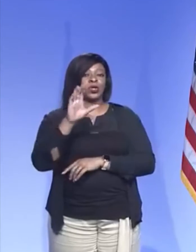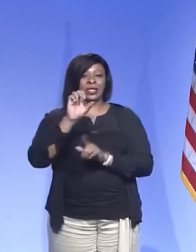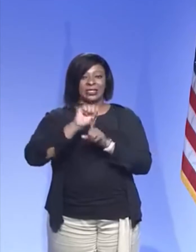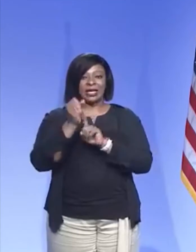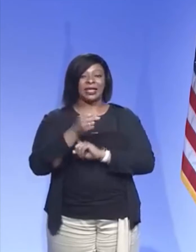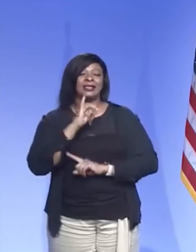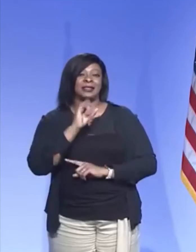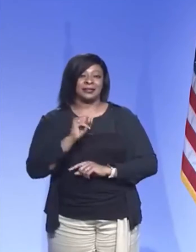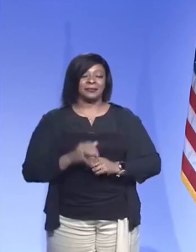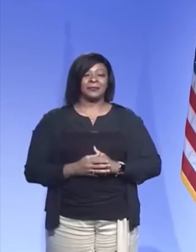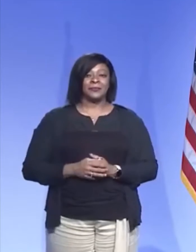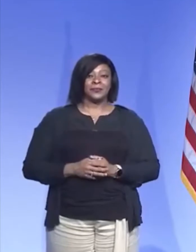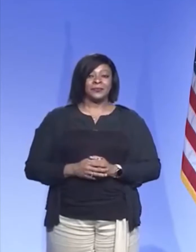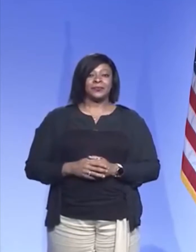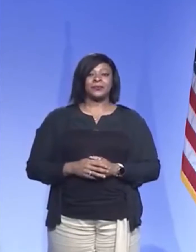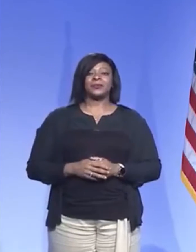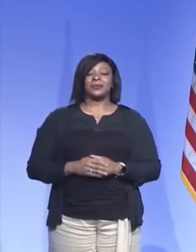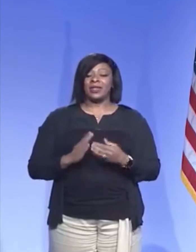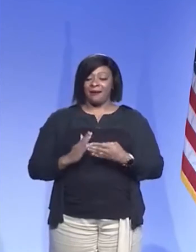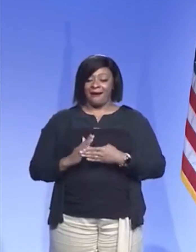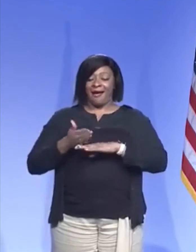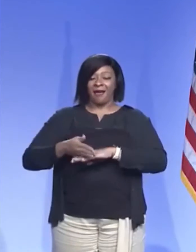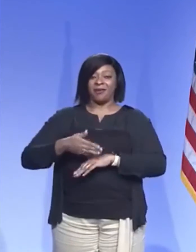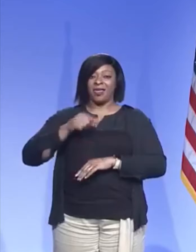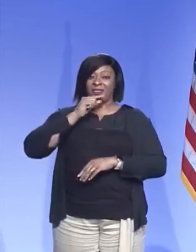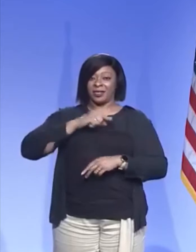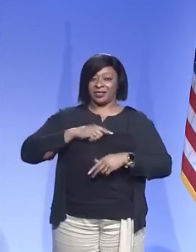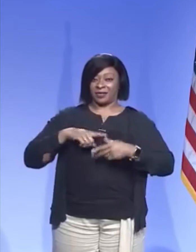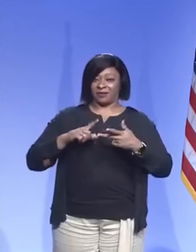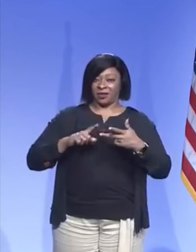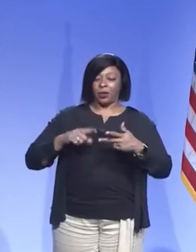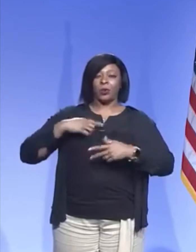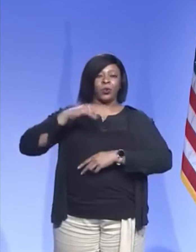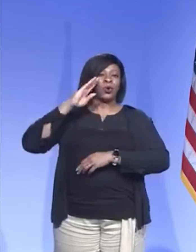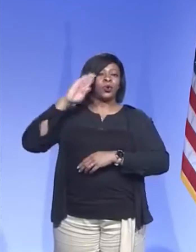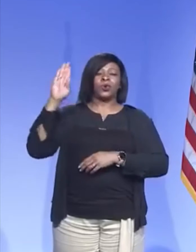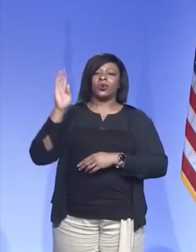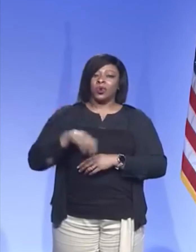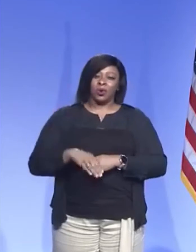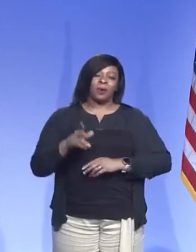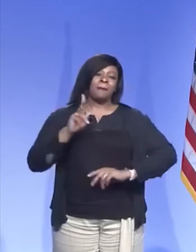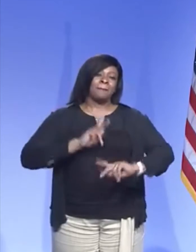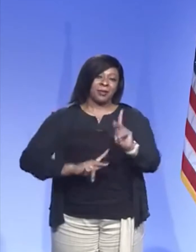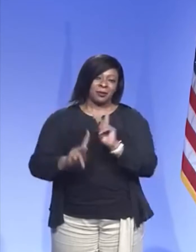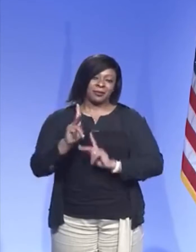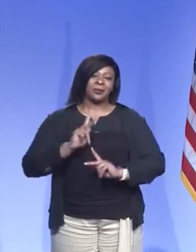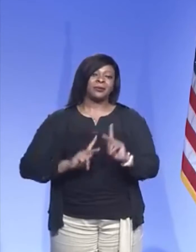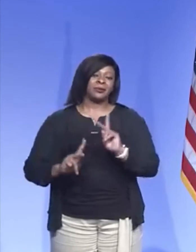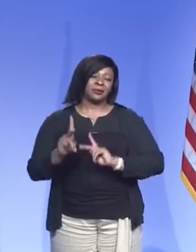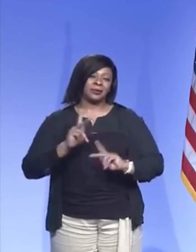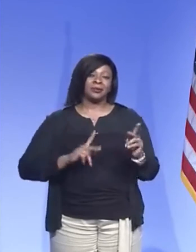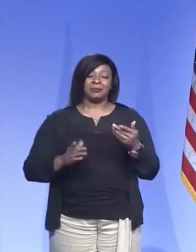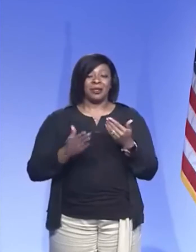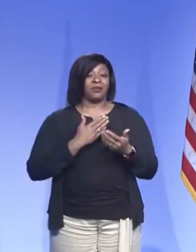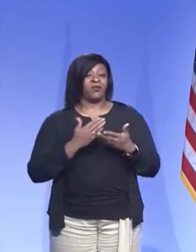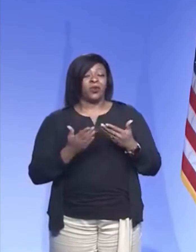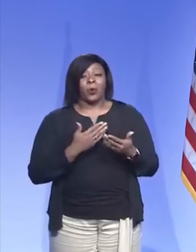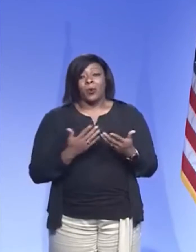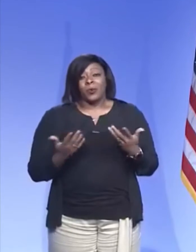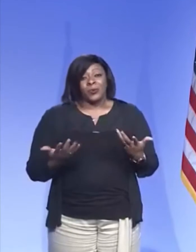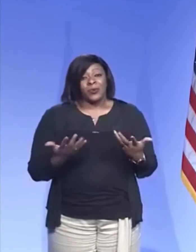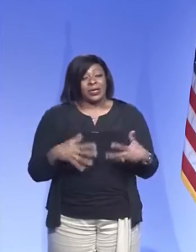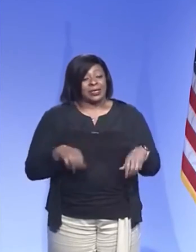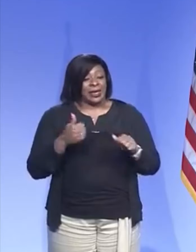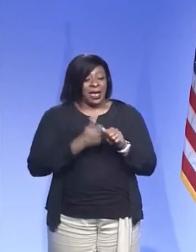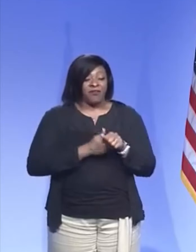is. Following Thanksgiving, we know that there will be people, though they've taken